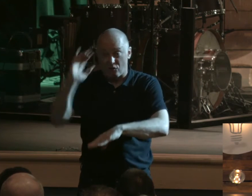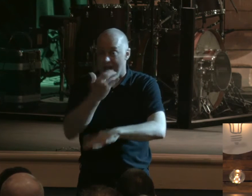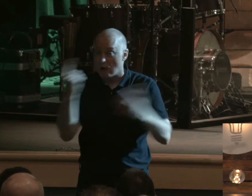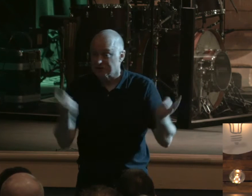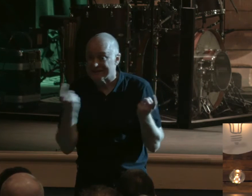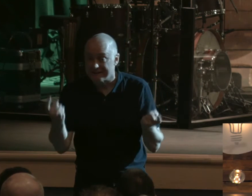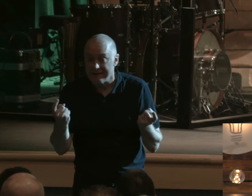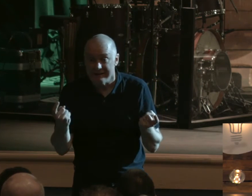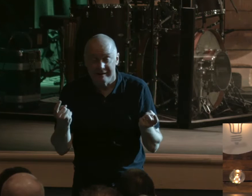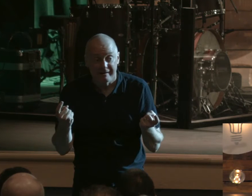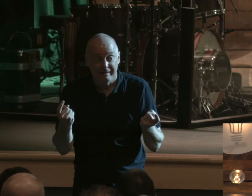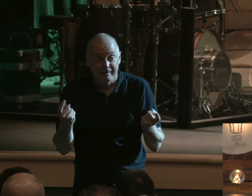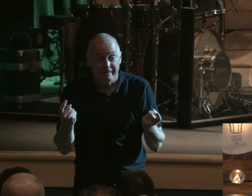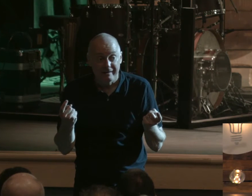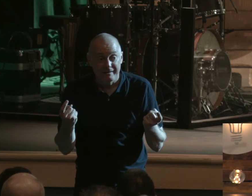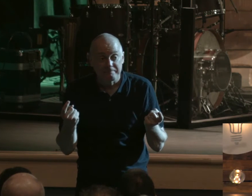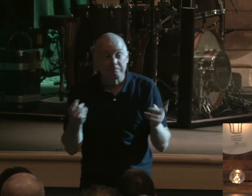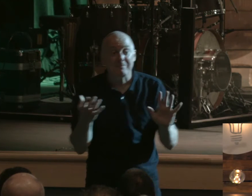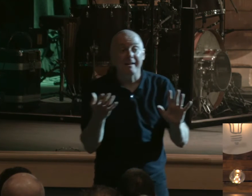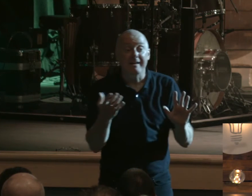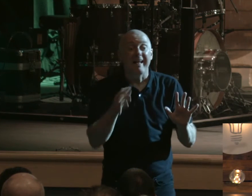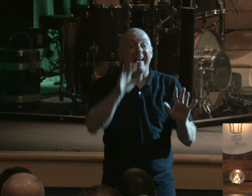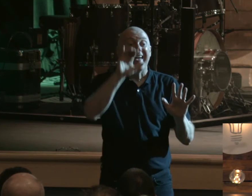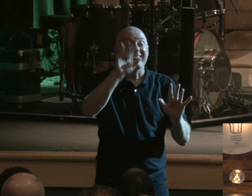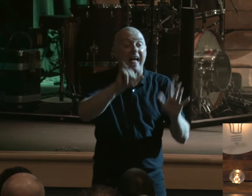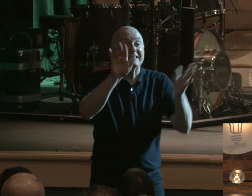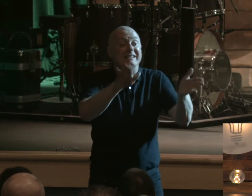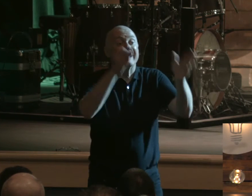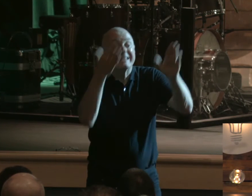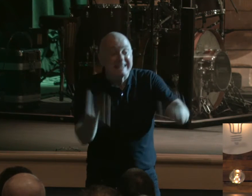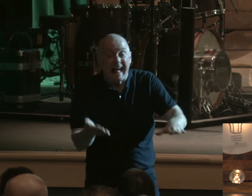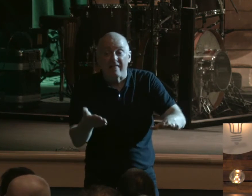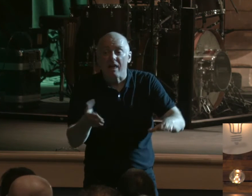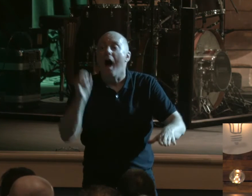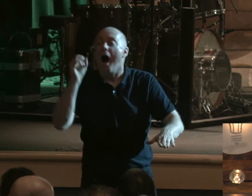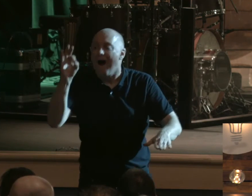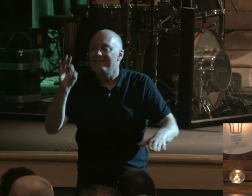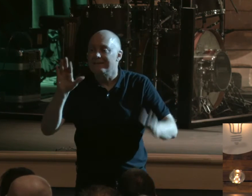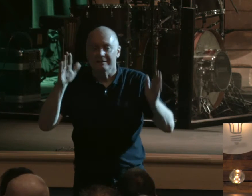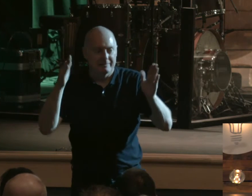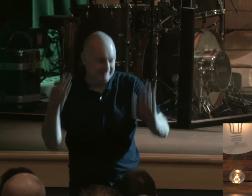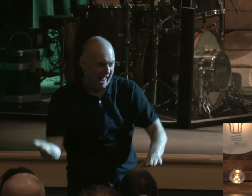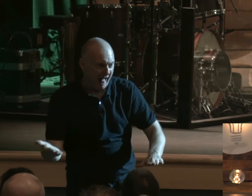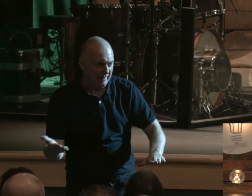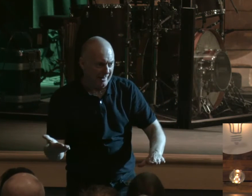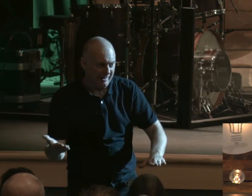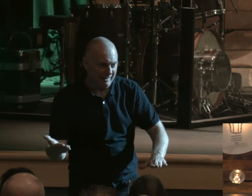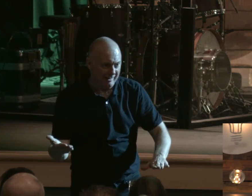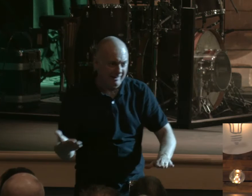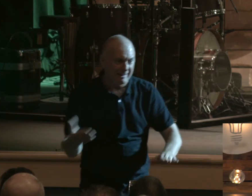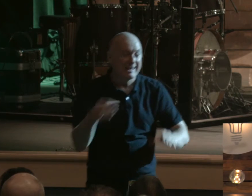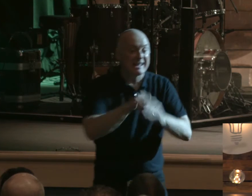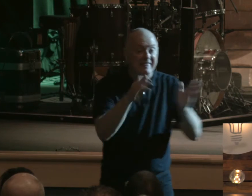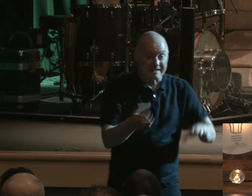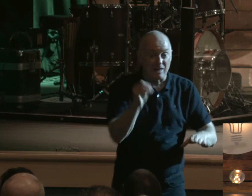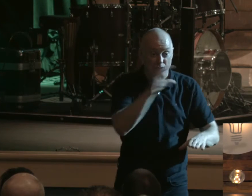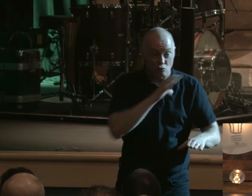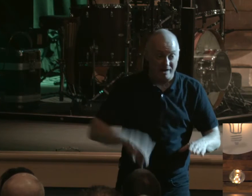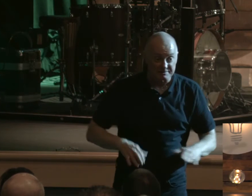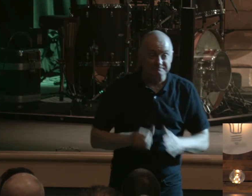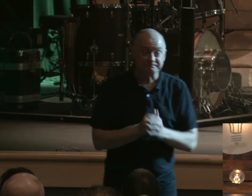sins, this is the death of death in the death of